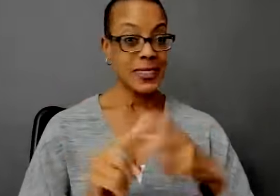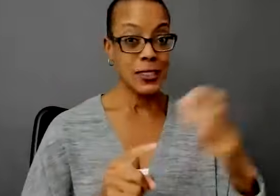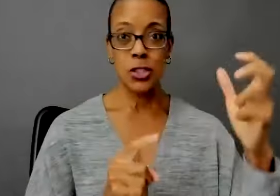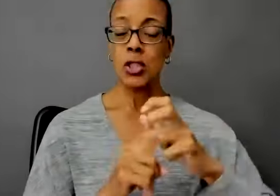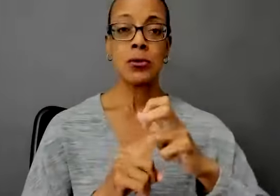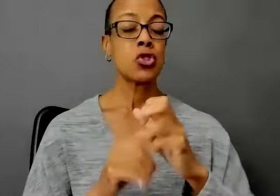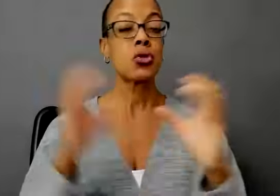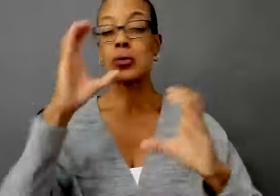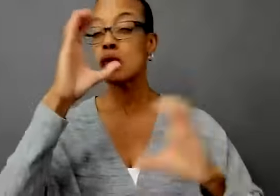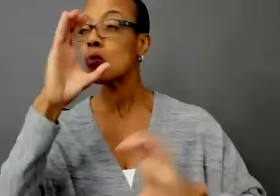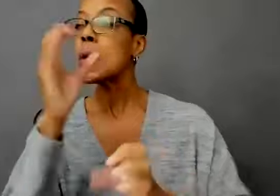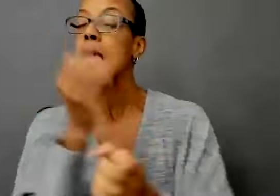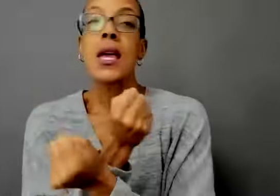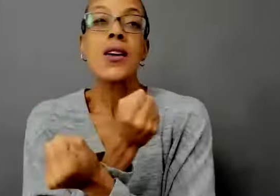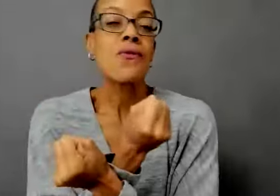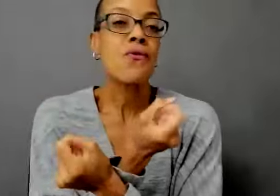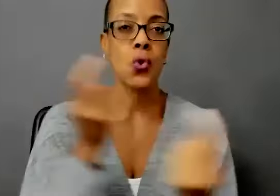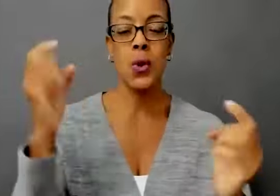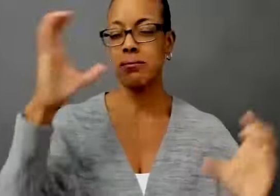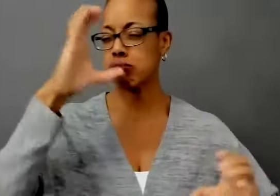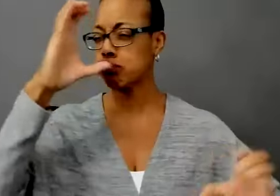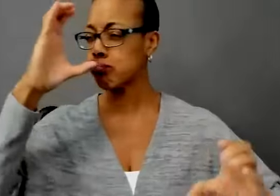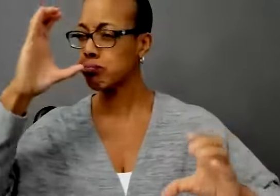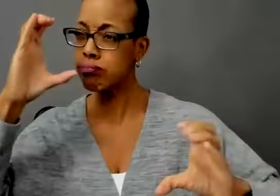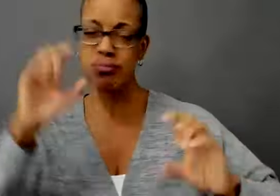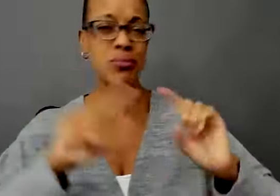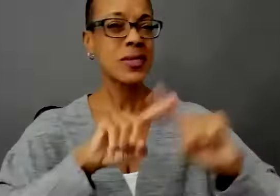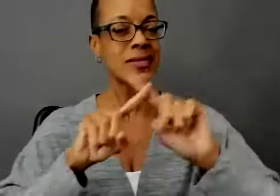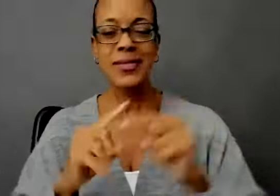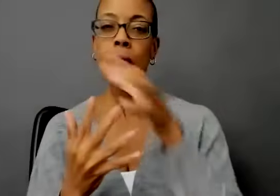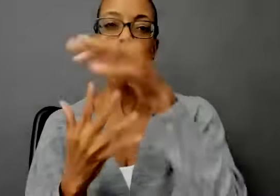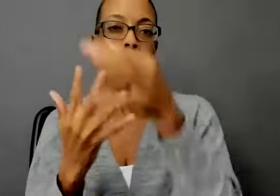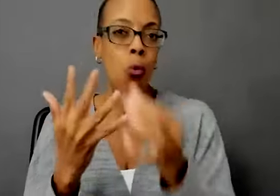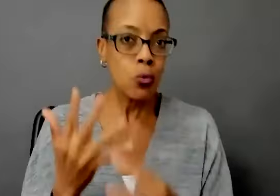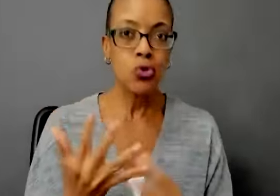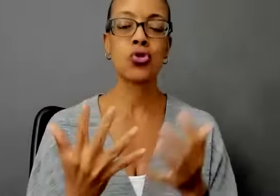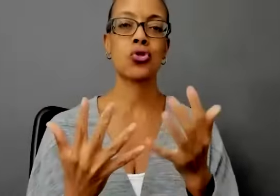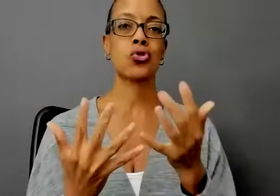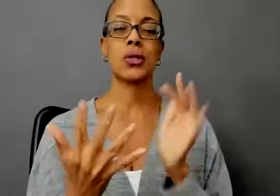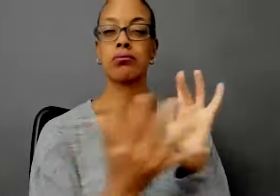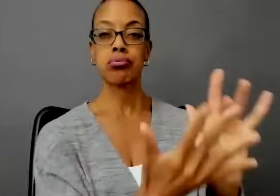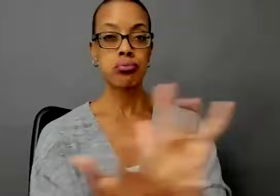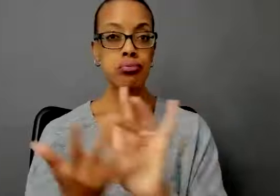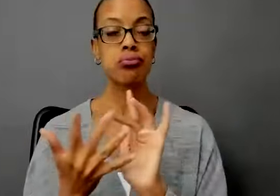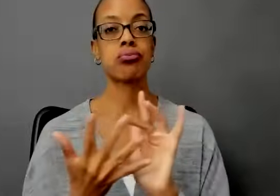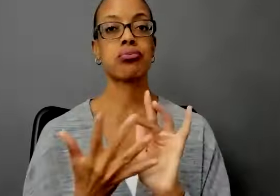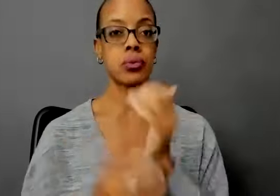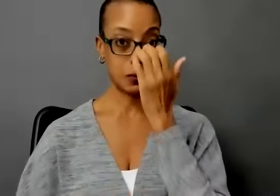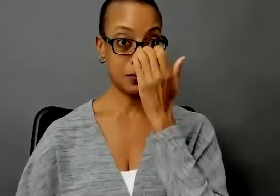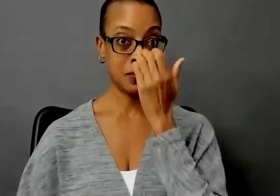Look everywhere for information and ways to reach out to people and amplify your voice, and say yes to everything, because